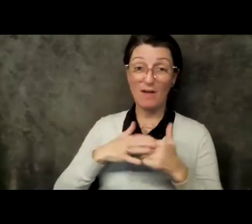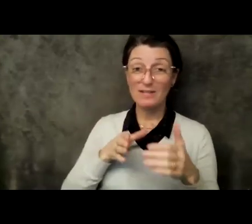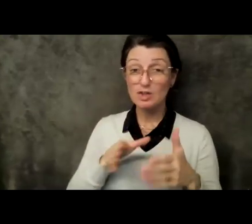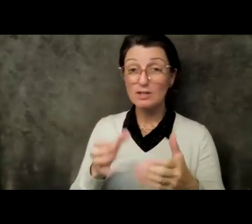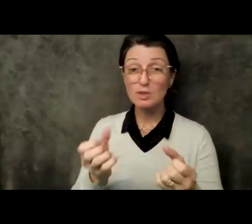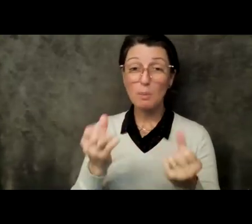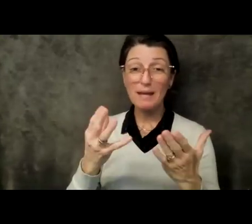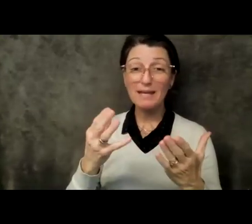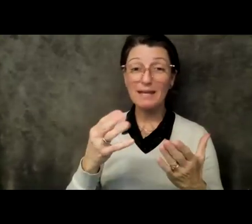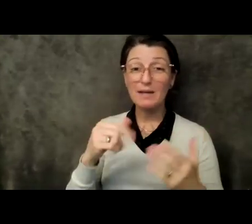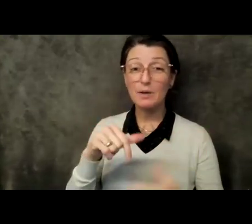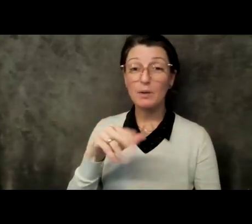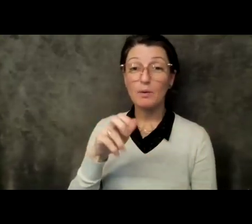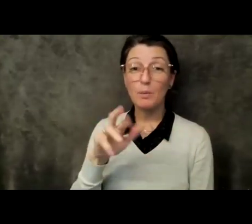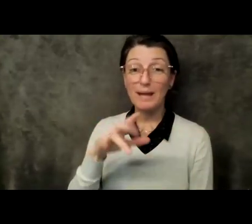queer kids,